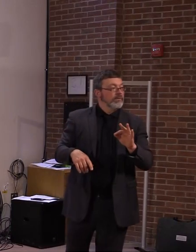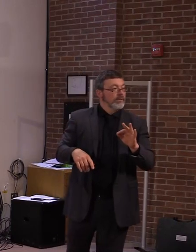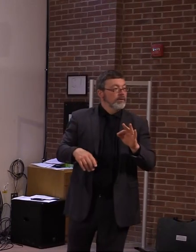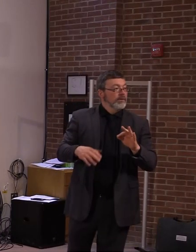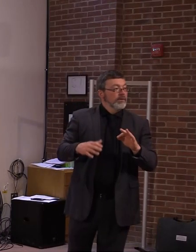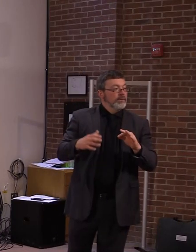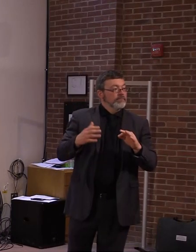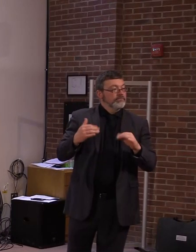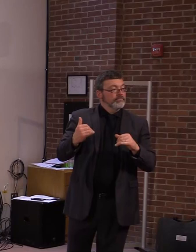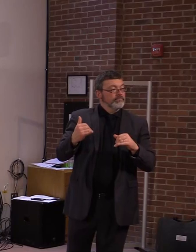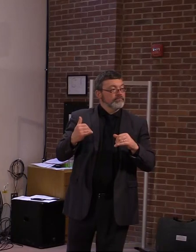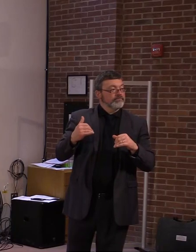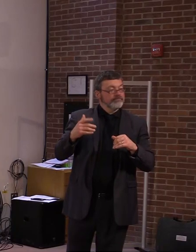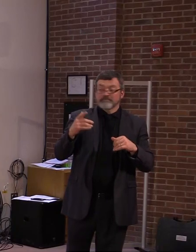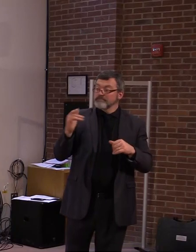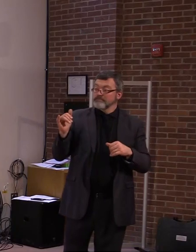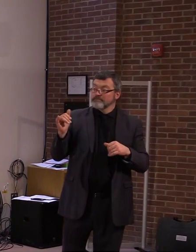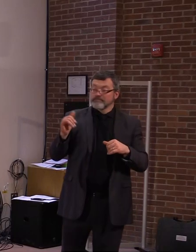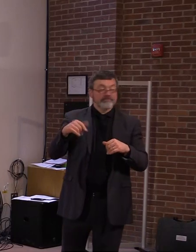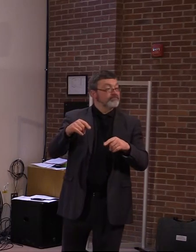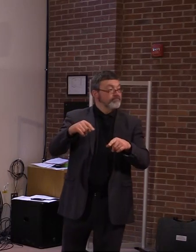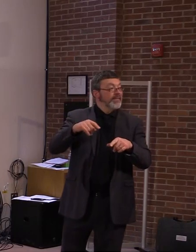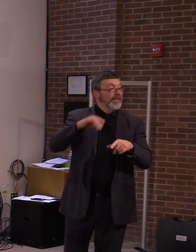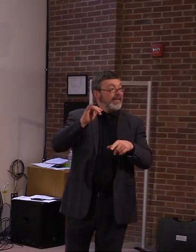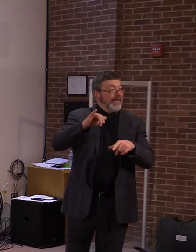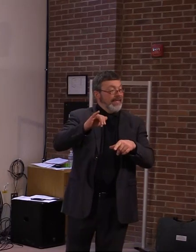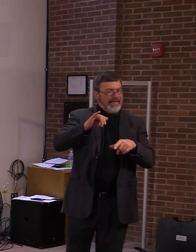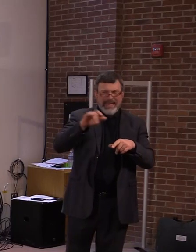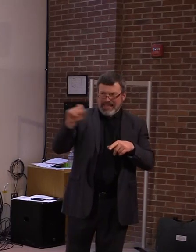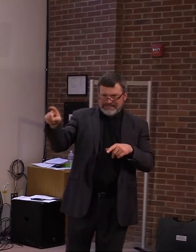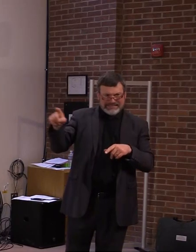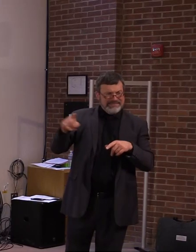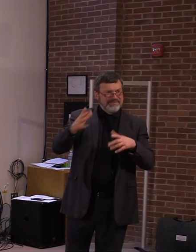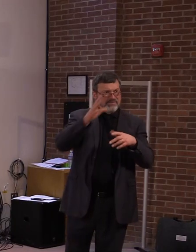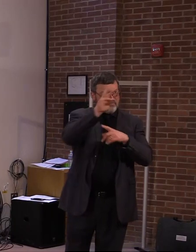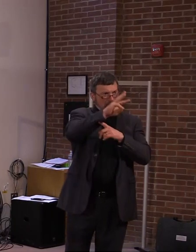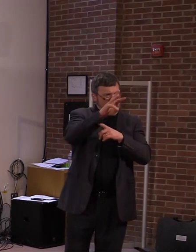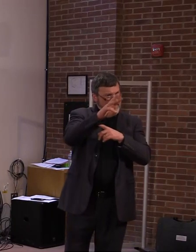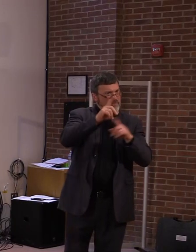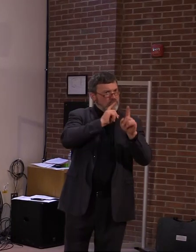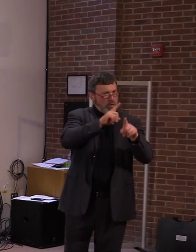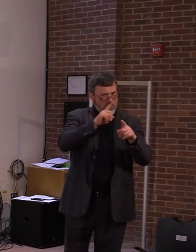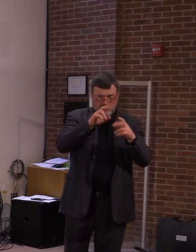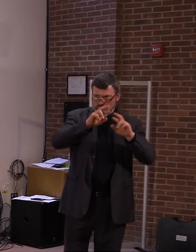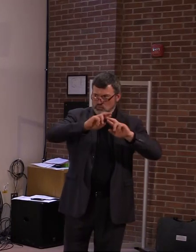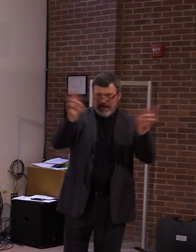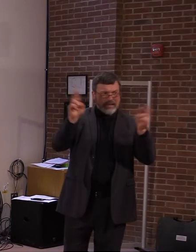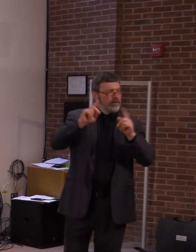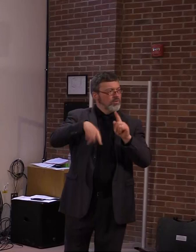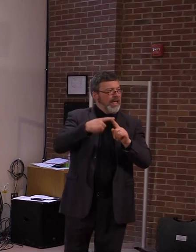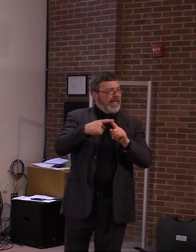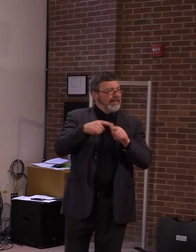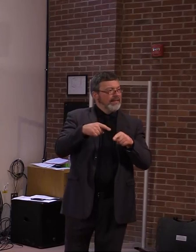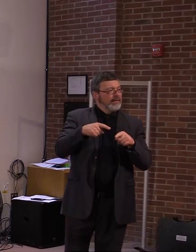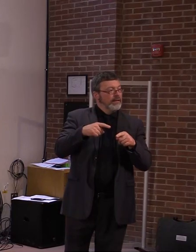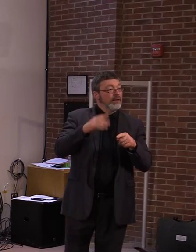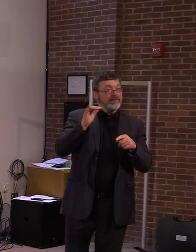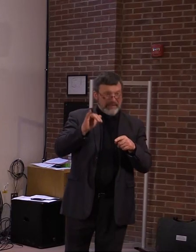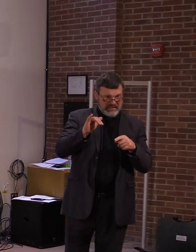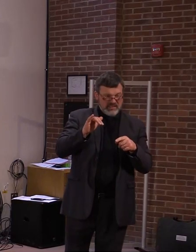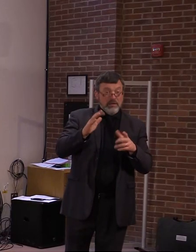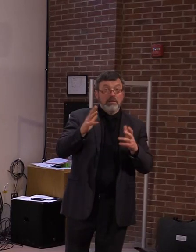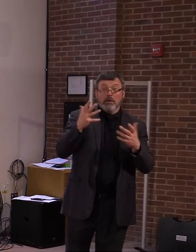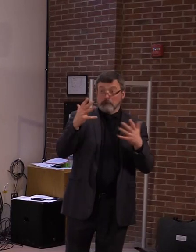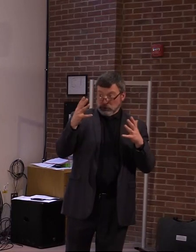reporting tool go online, and how many reports have been made through it thus far? Yeah, I'm not